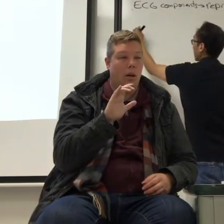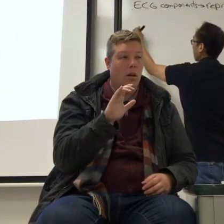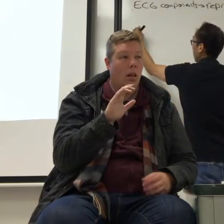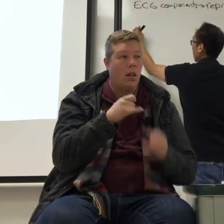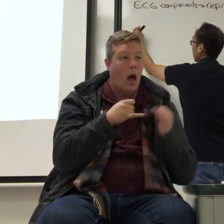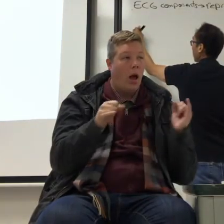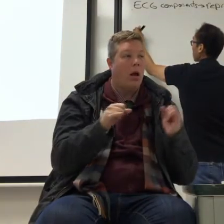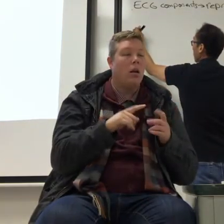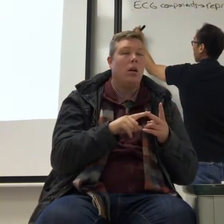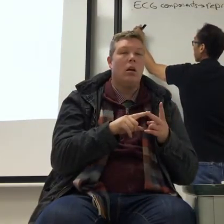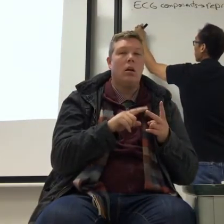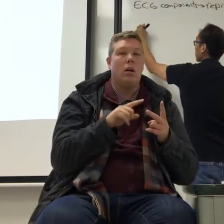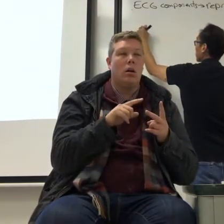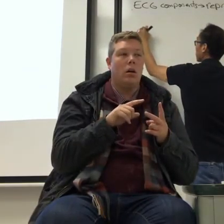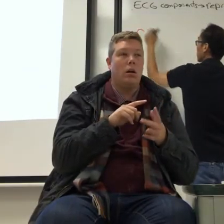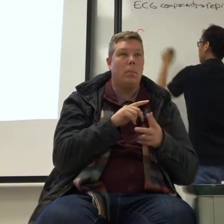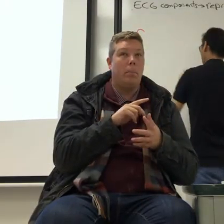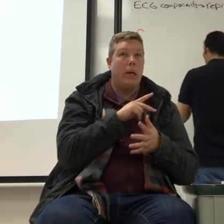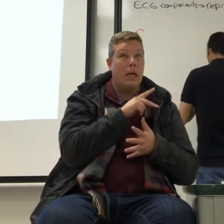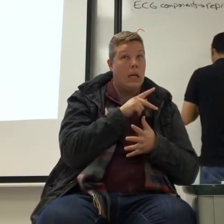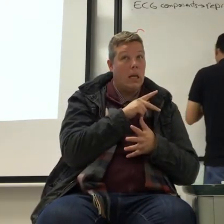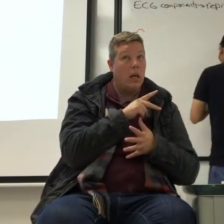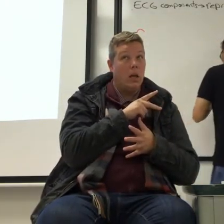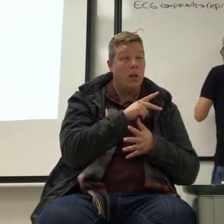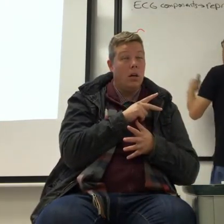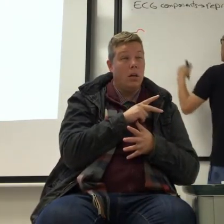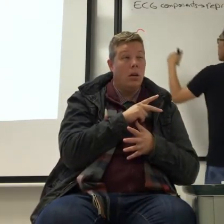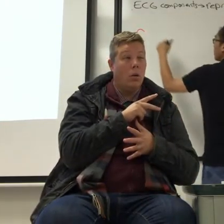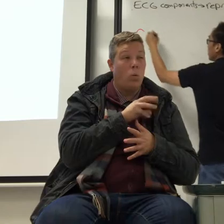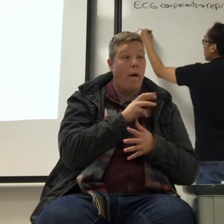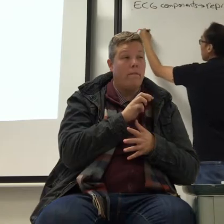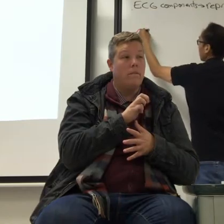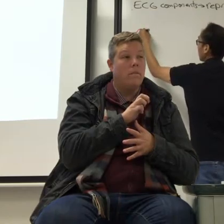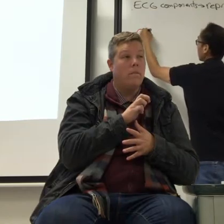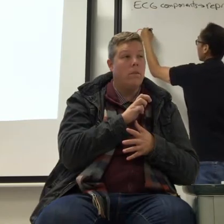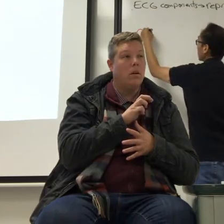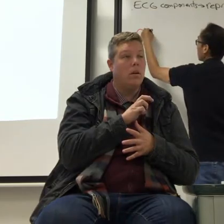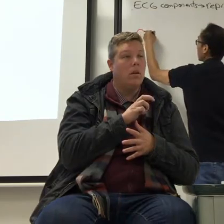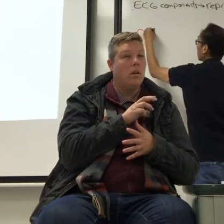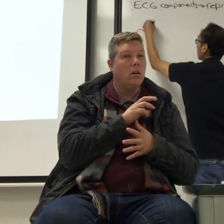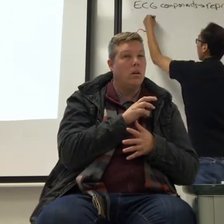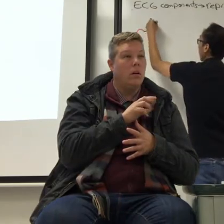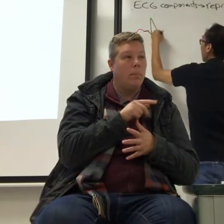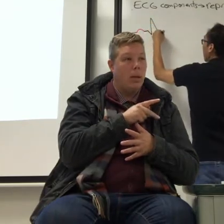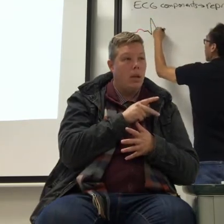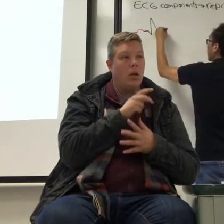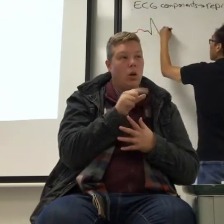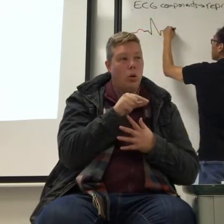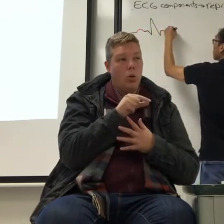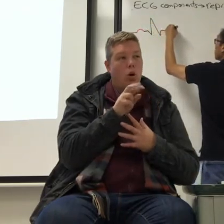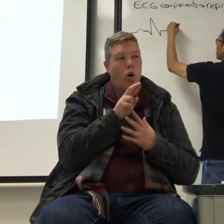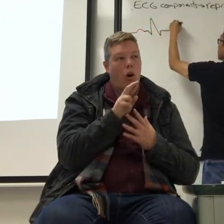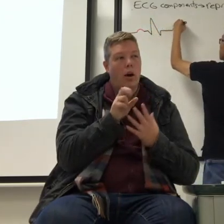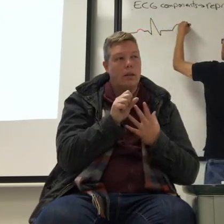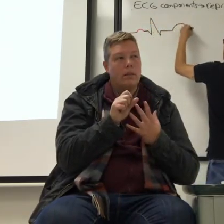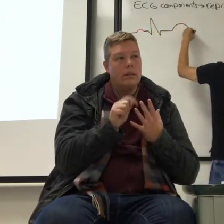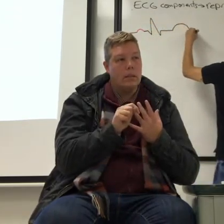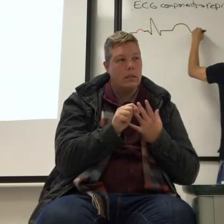P wave, that first hump, it's not very big. It goes P, Q, R, S,